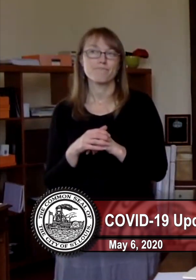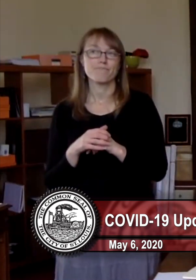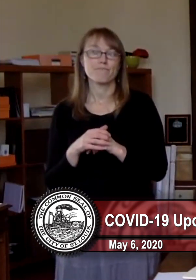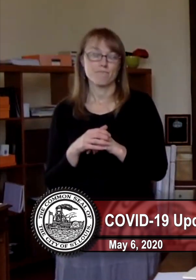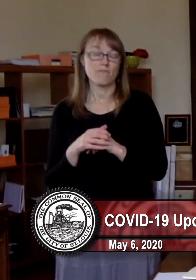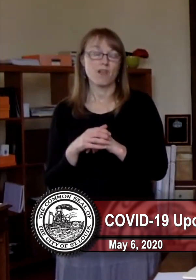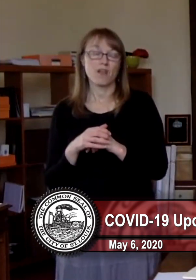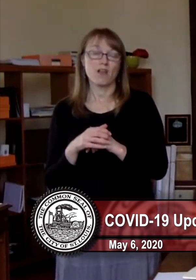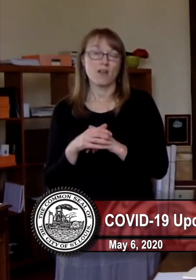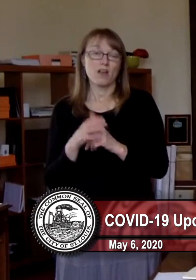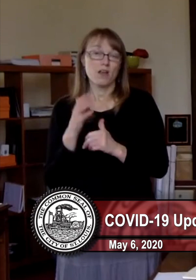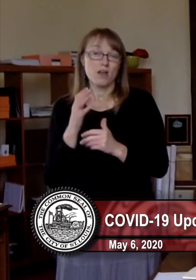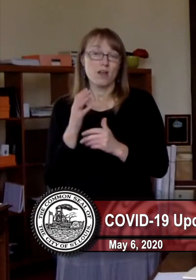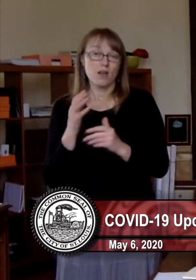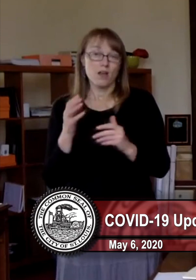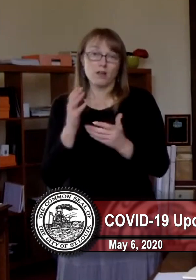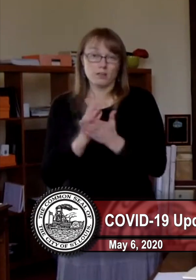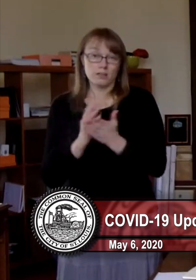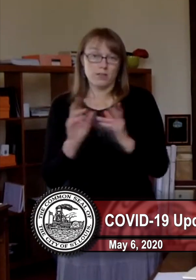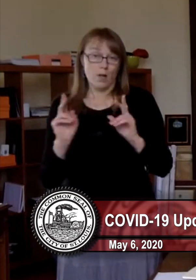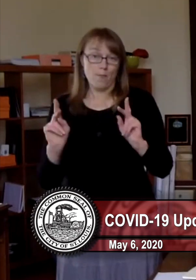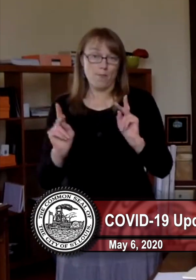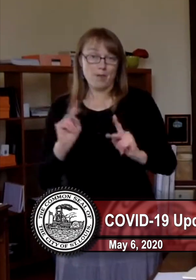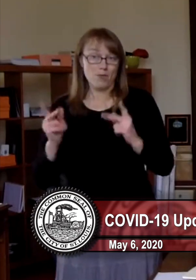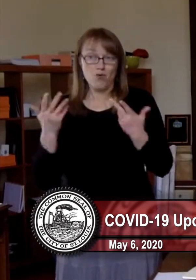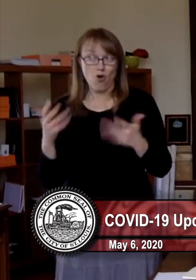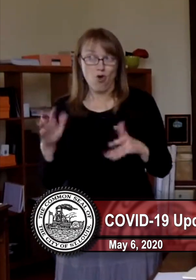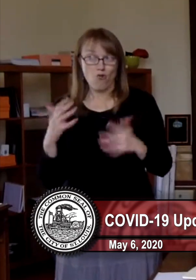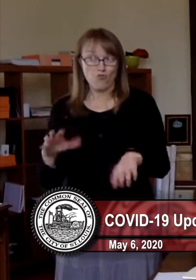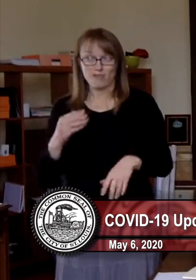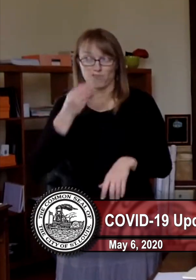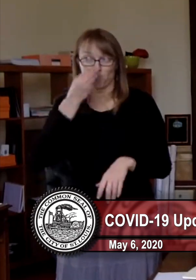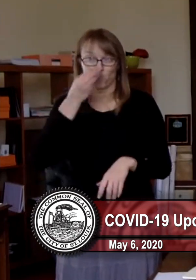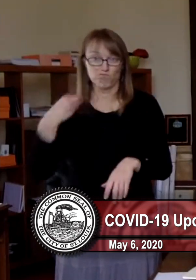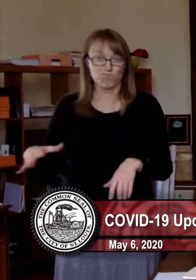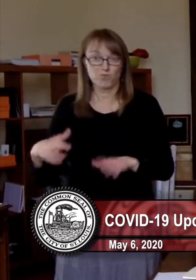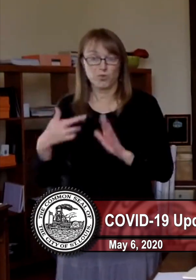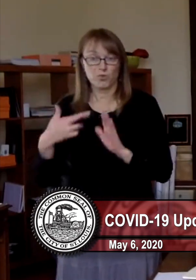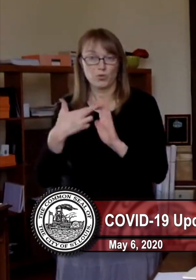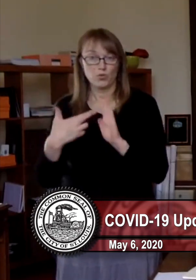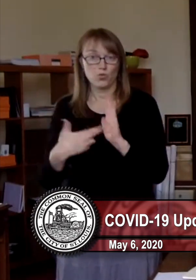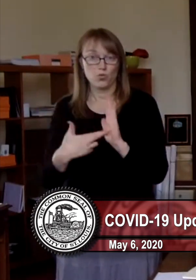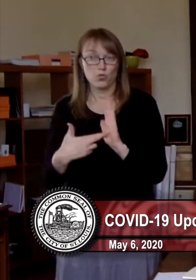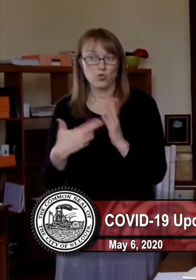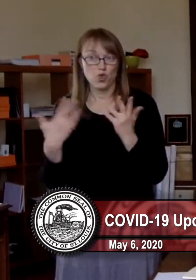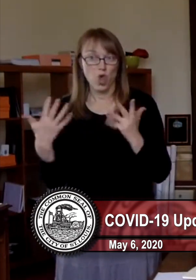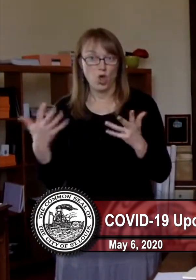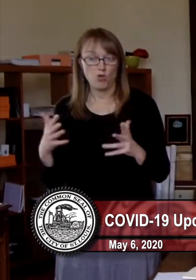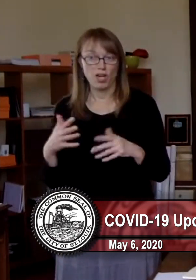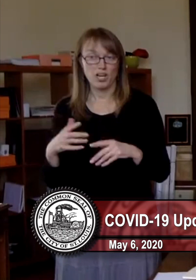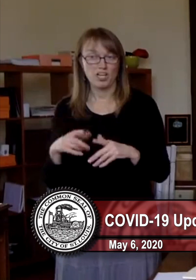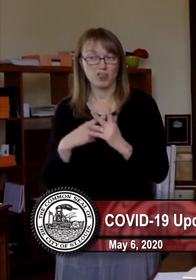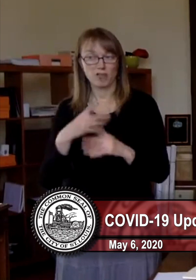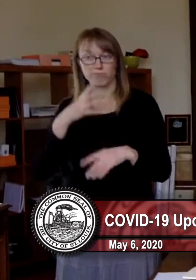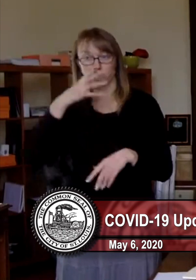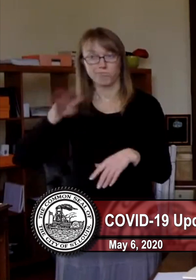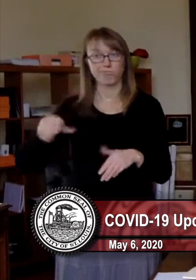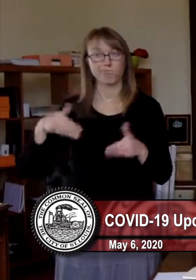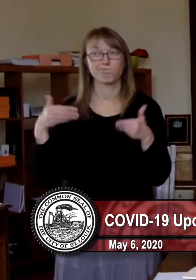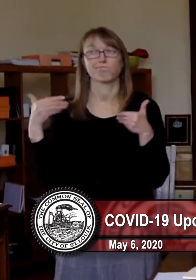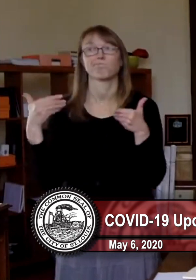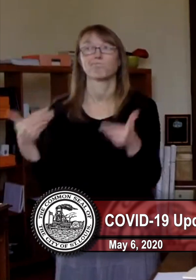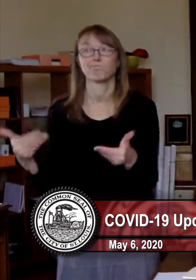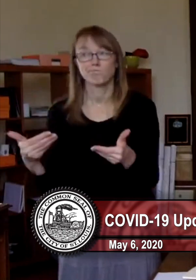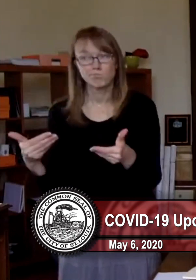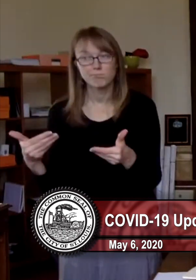that are ignoring it, and so we need to put